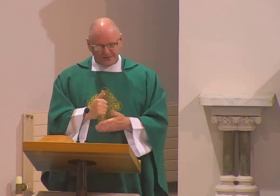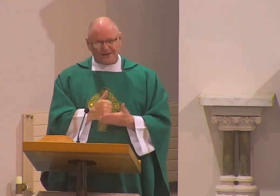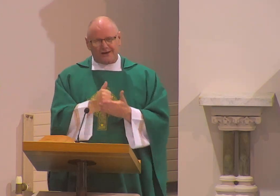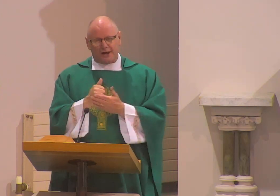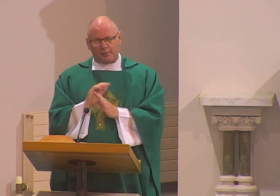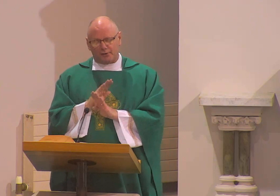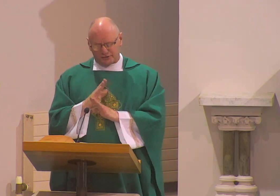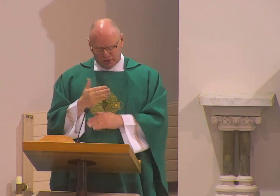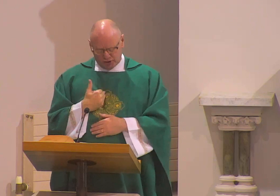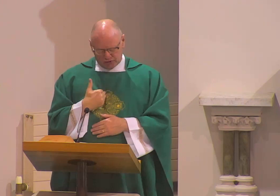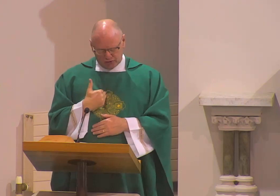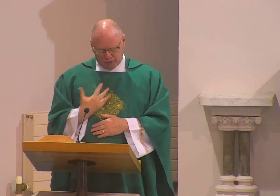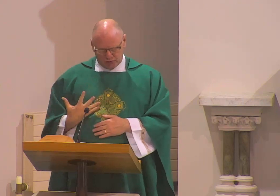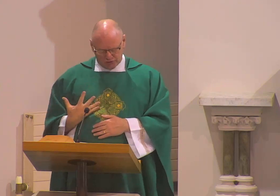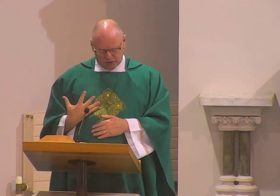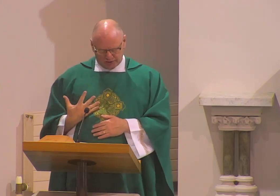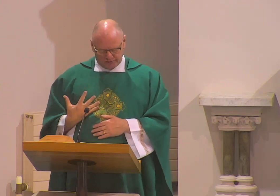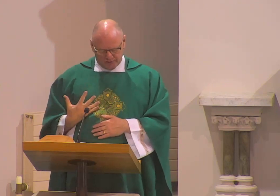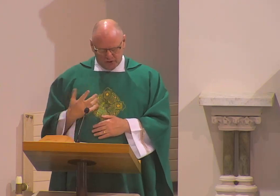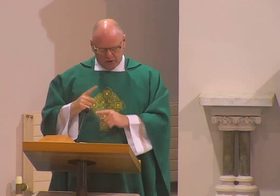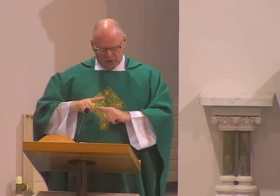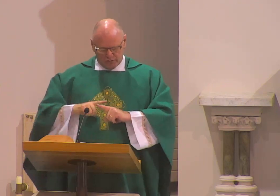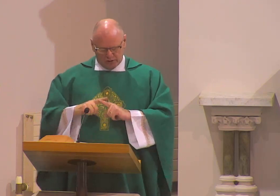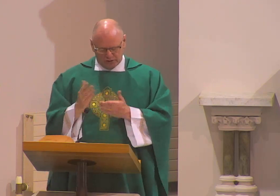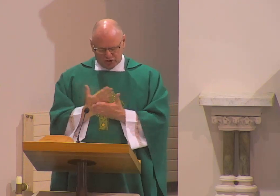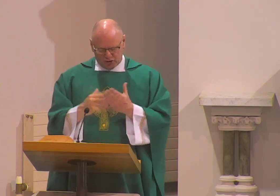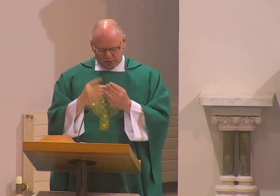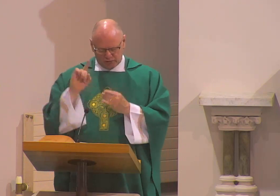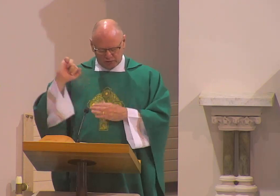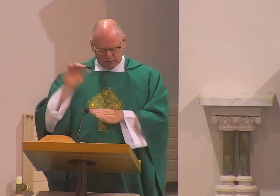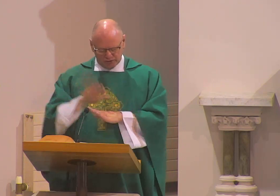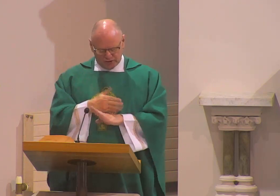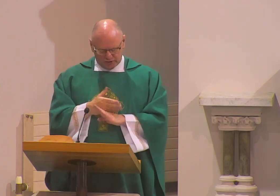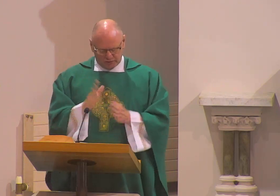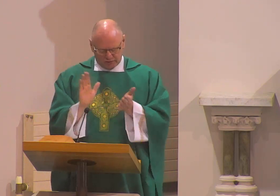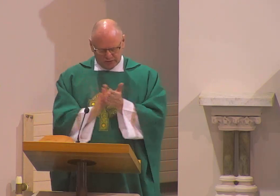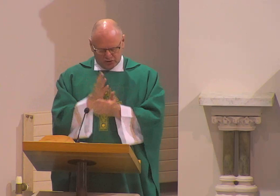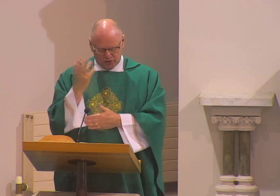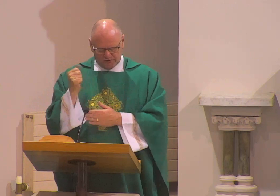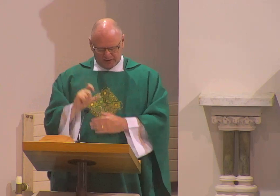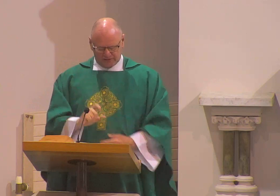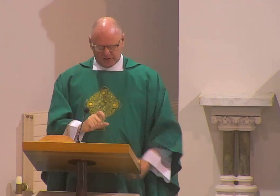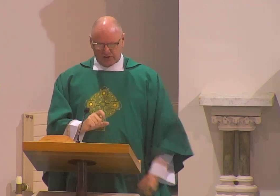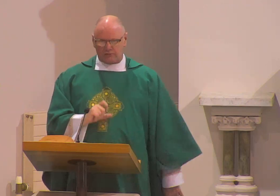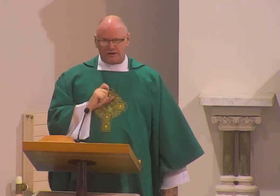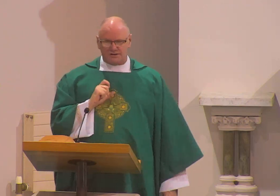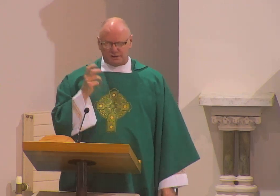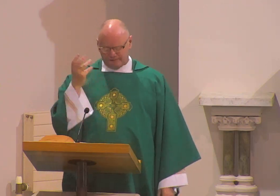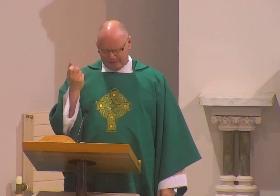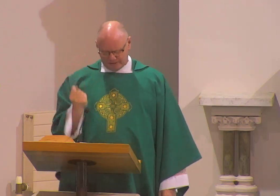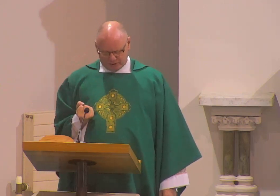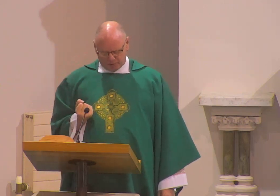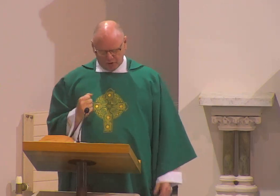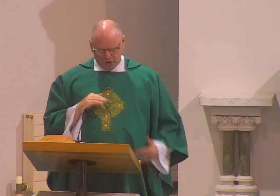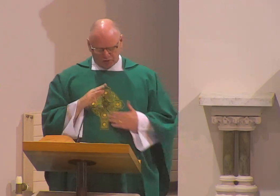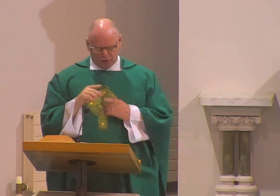disappointments. Help us not to lose heart. May we share with you and your Son the joy of having courageously